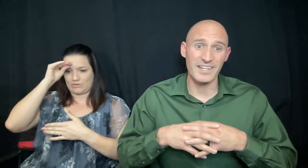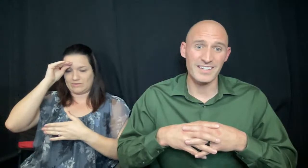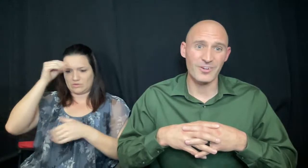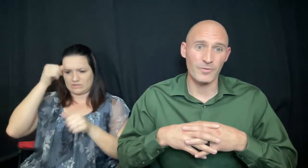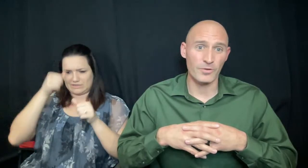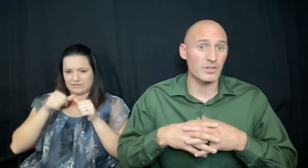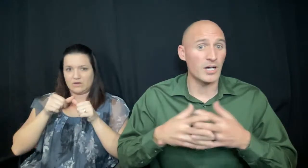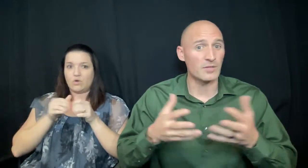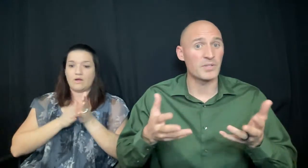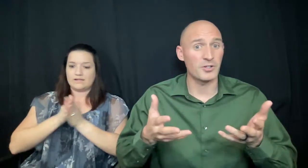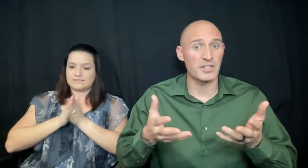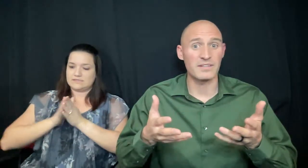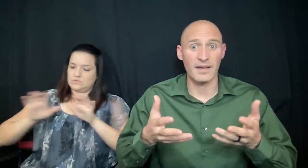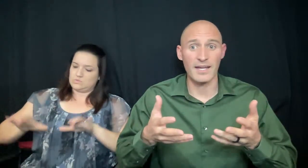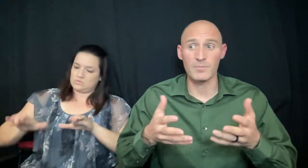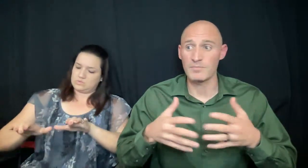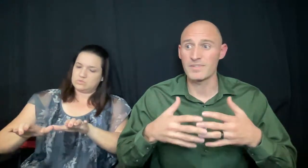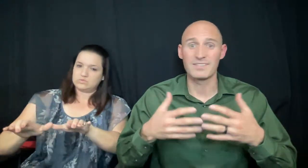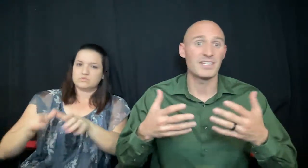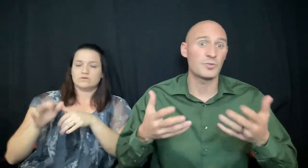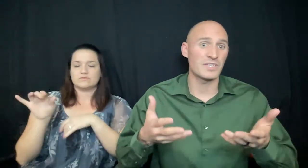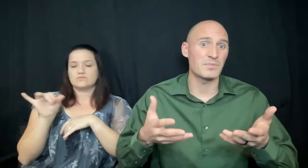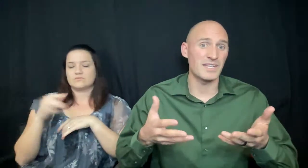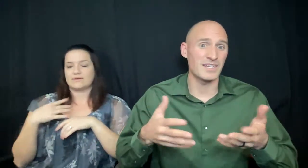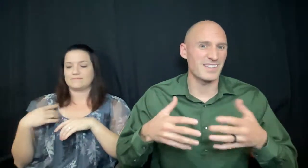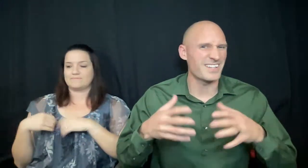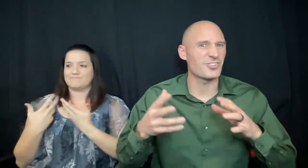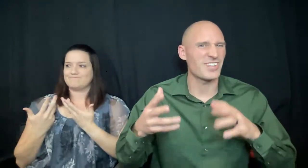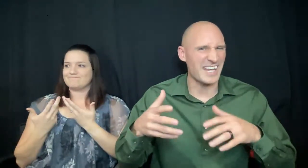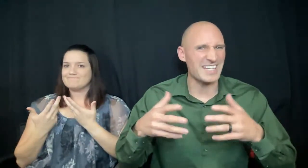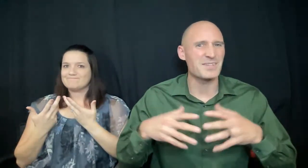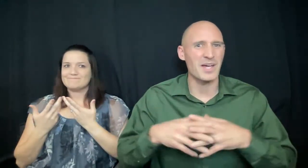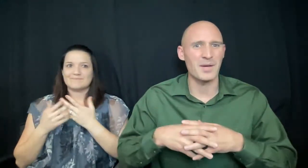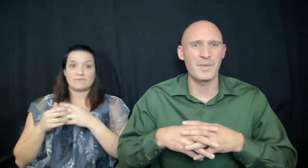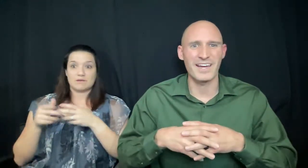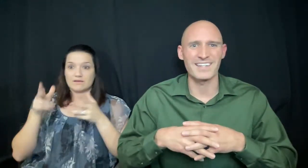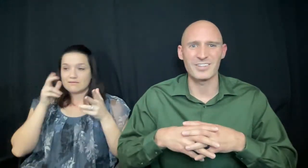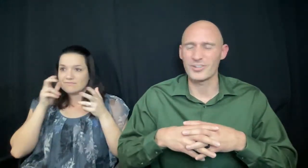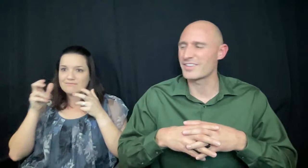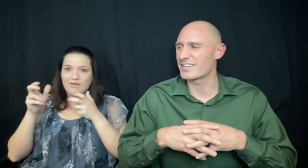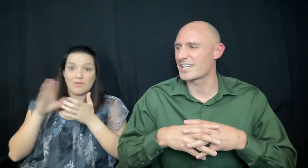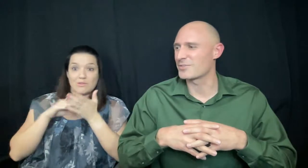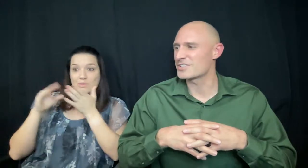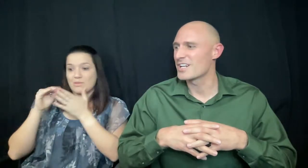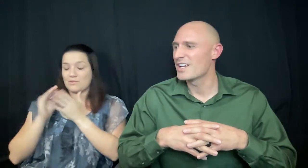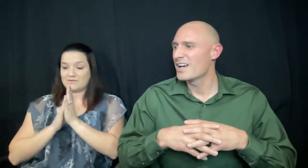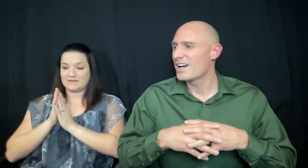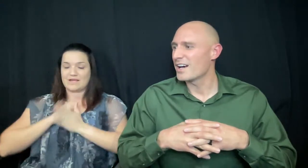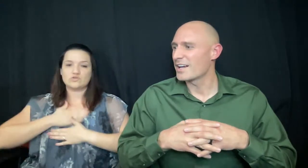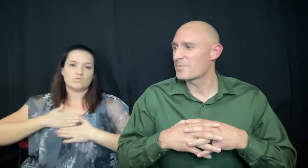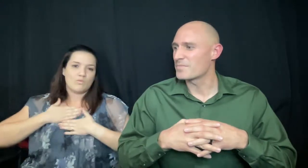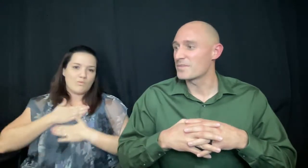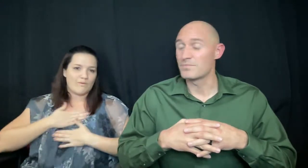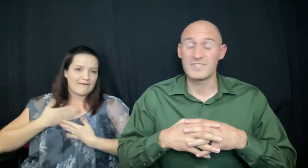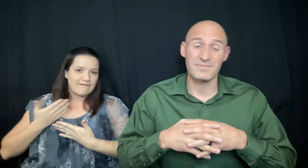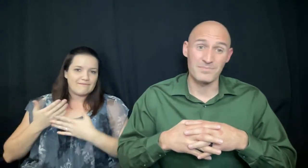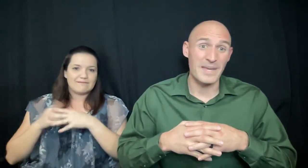motivated over a long period of time, continually being entertained by learning the language, just making